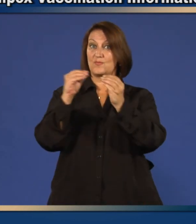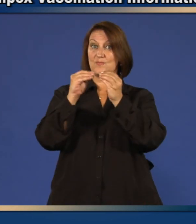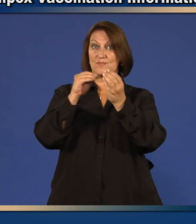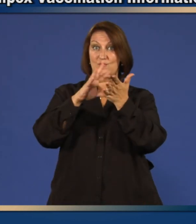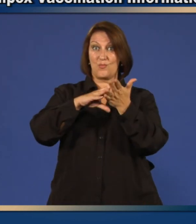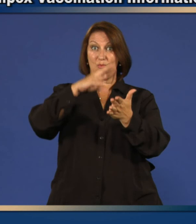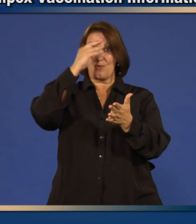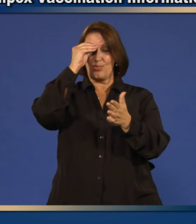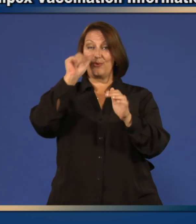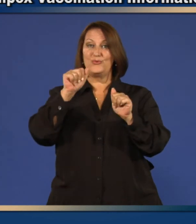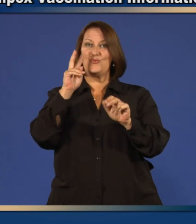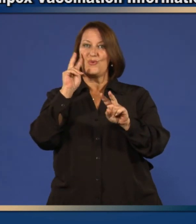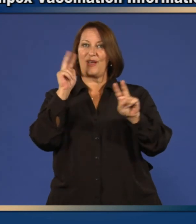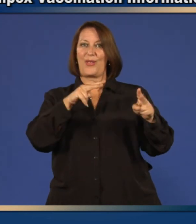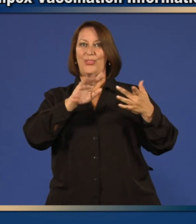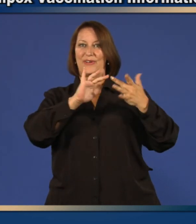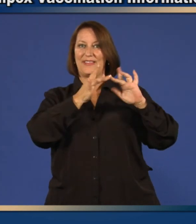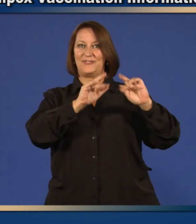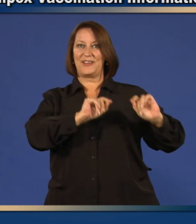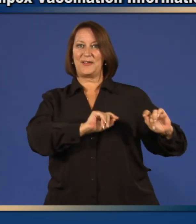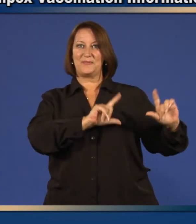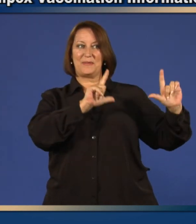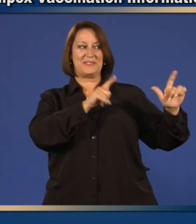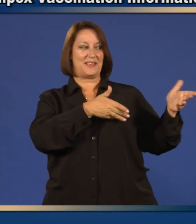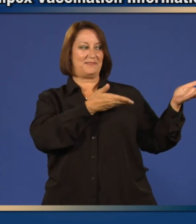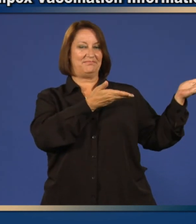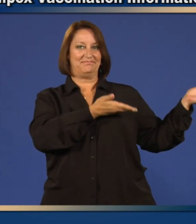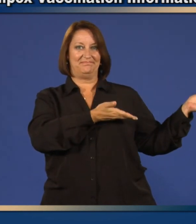For more information, visit